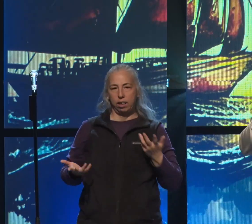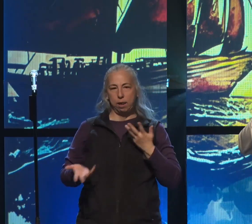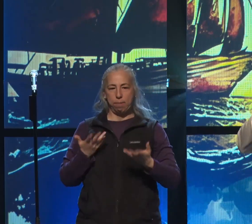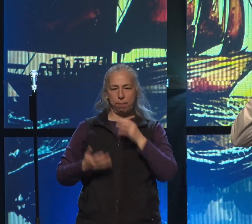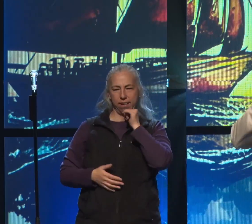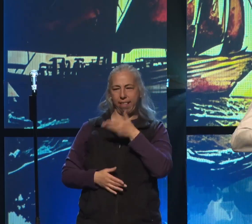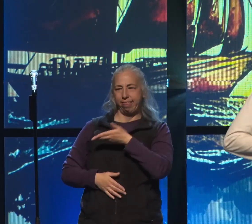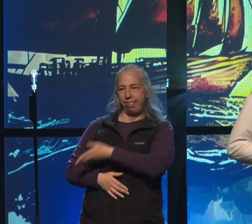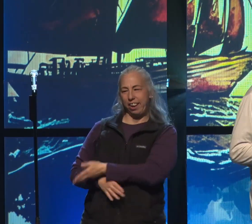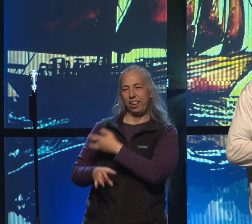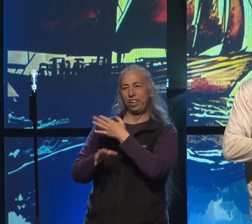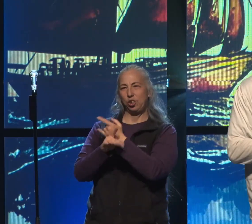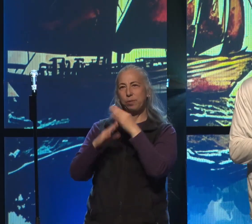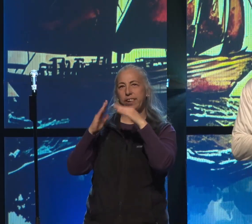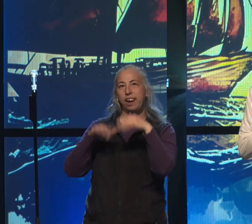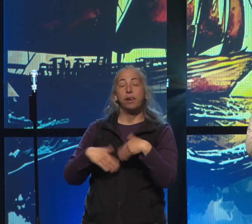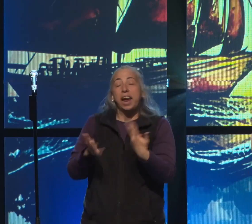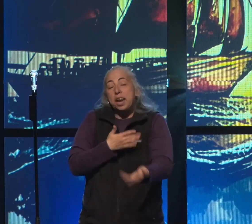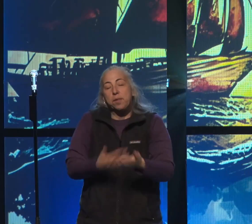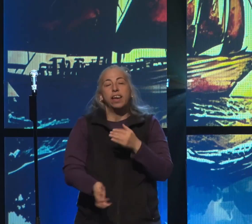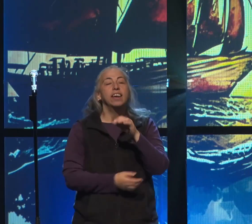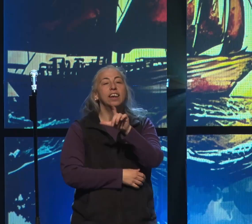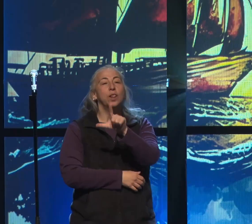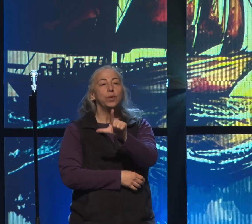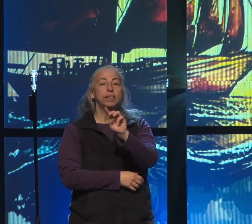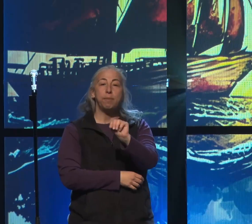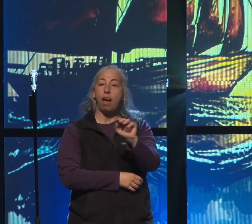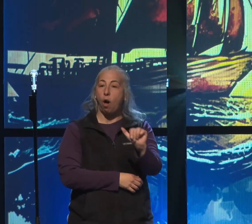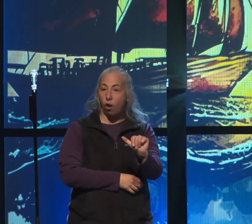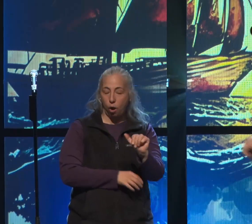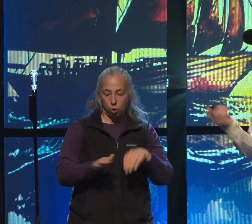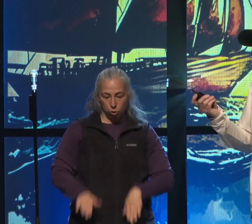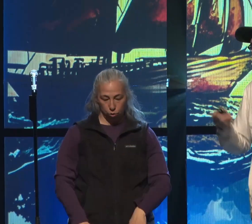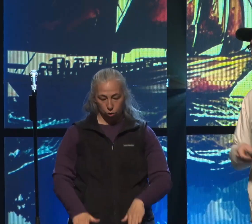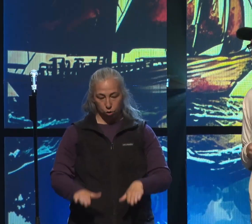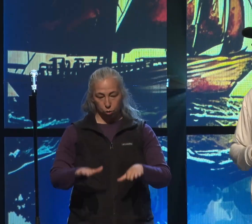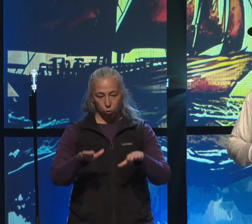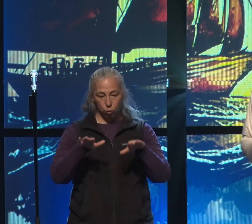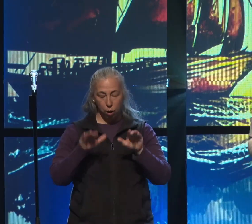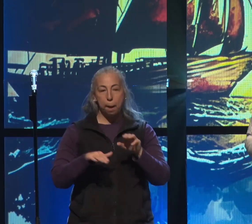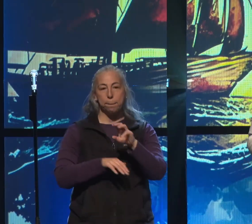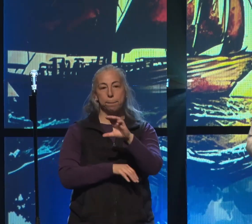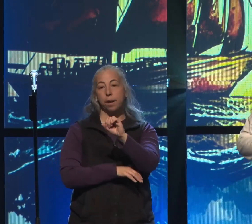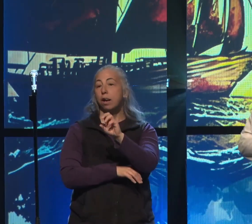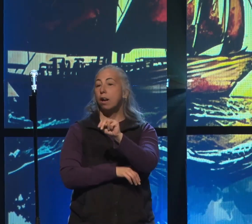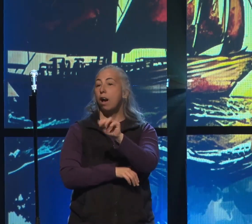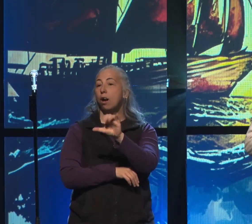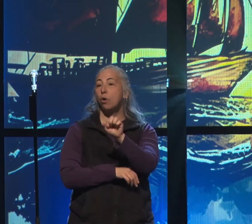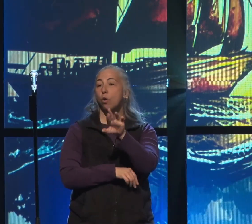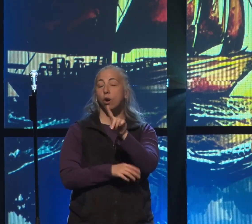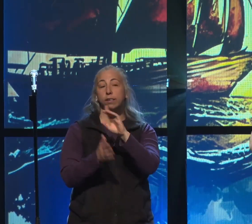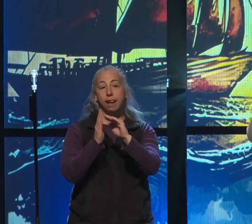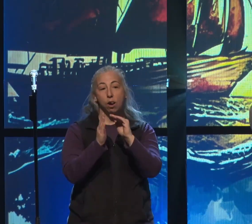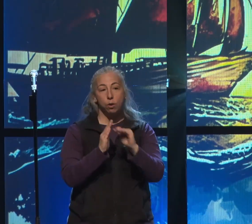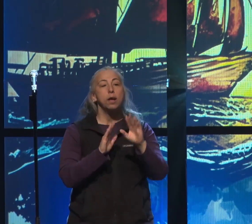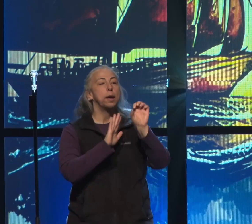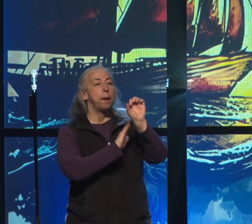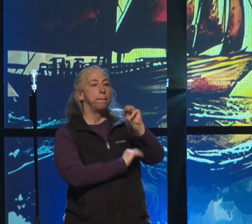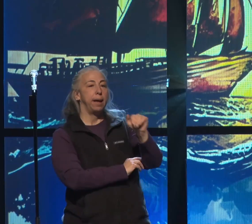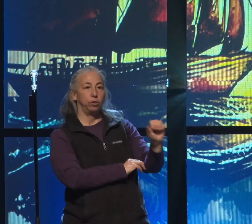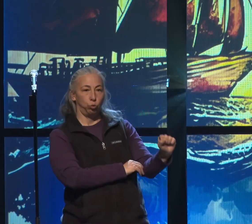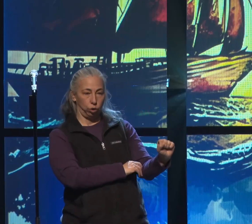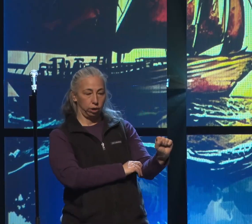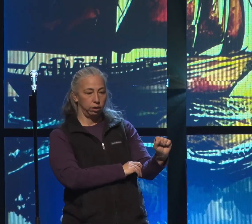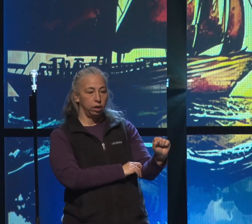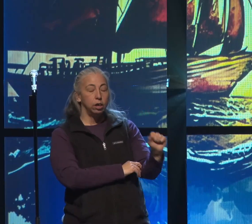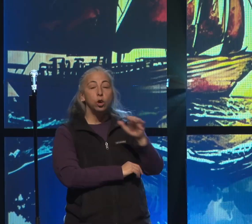there anymore. Who knows? But she was born in Germantown, Pennsylvania. She grew up in Concord, Massachusetts. I know where Concord, Massachusetts is. Beautiful place. She came from a family